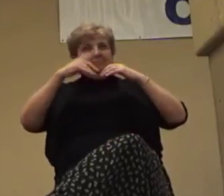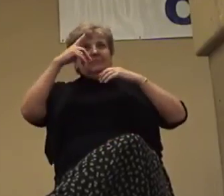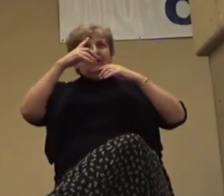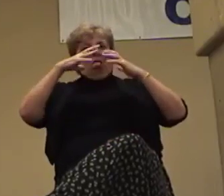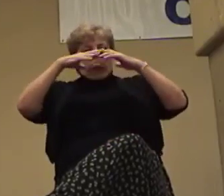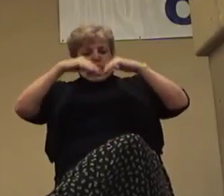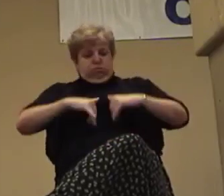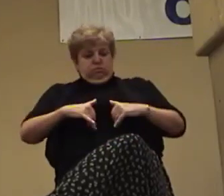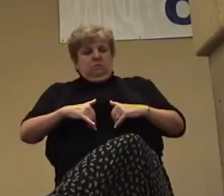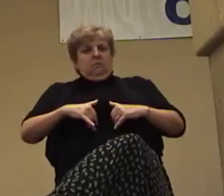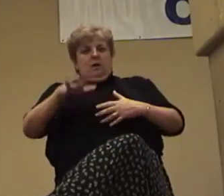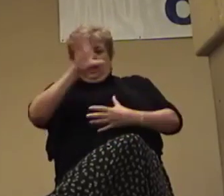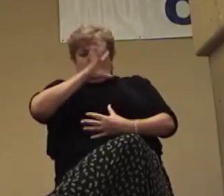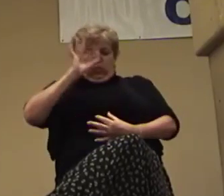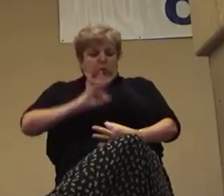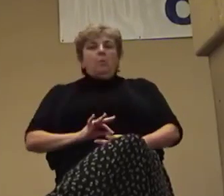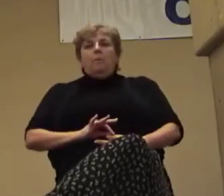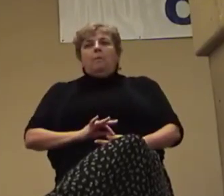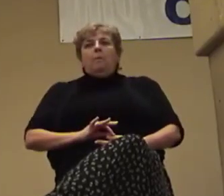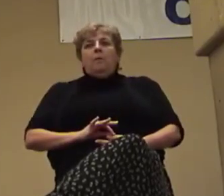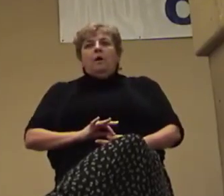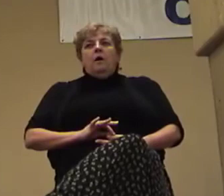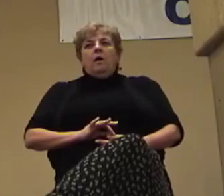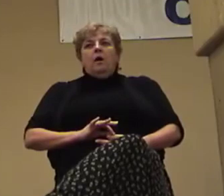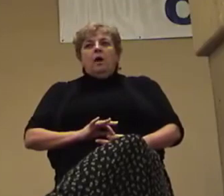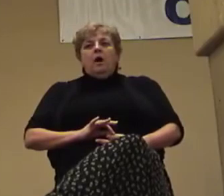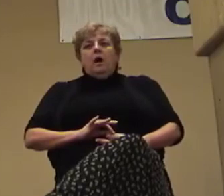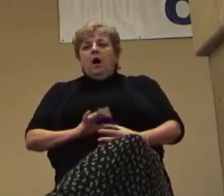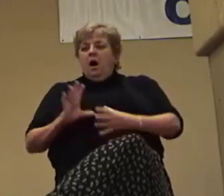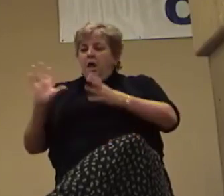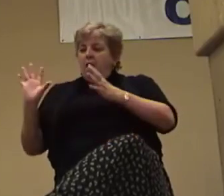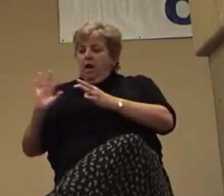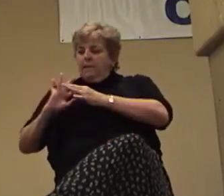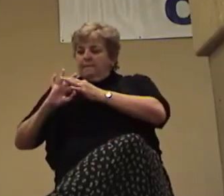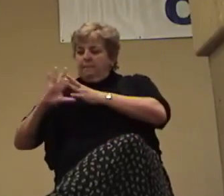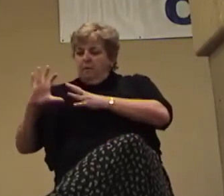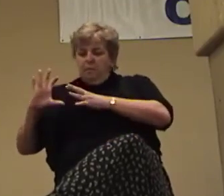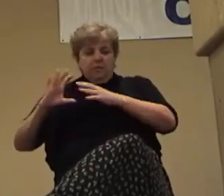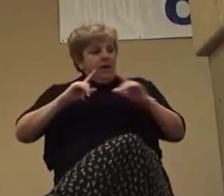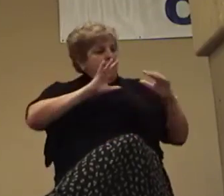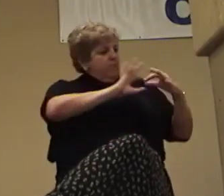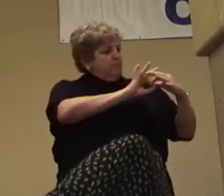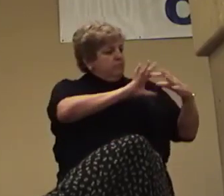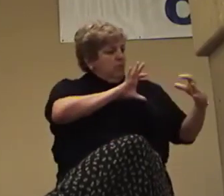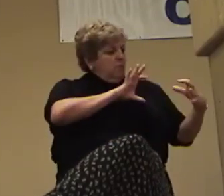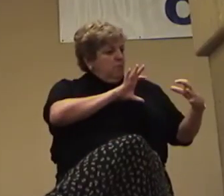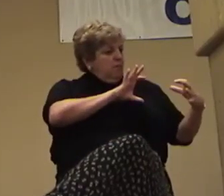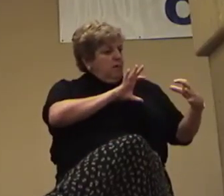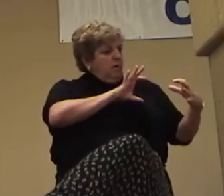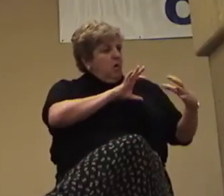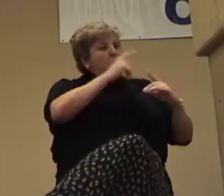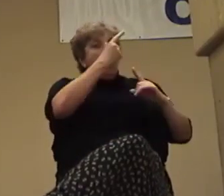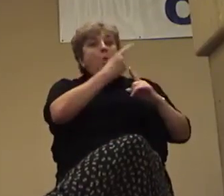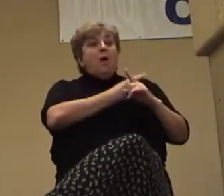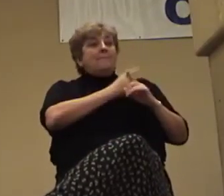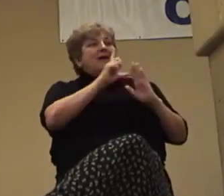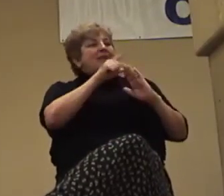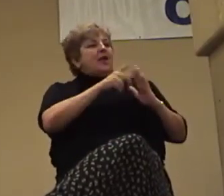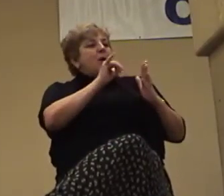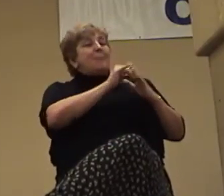make amends to that individual. I broke it off, and I think it was a month later they got drunk. I cannot make someone drink,